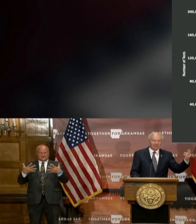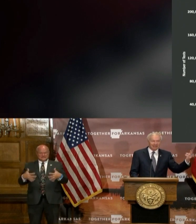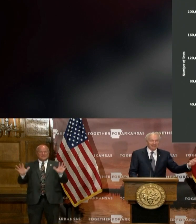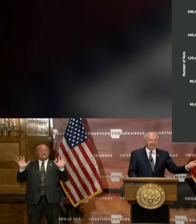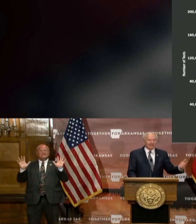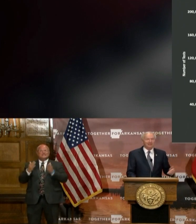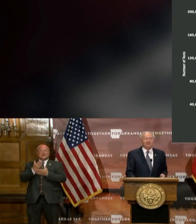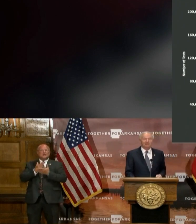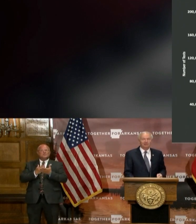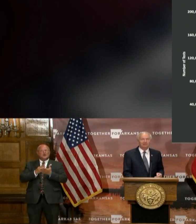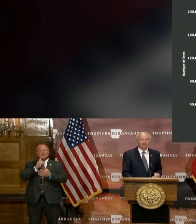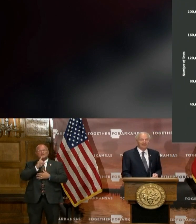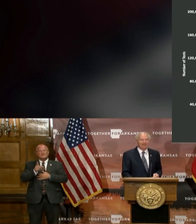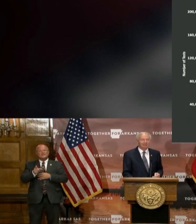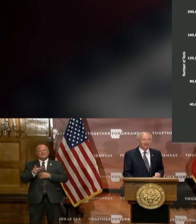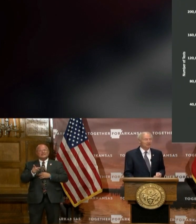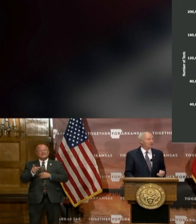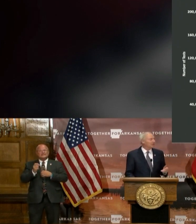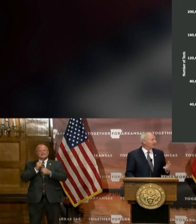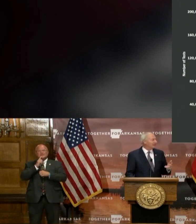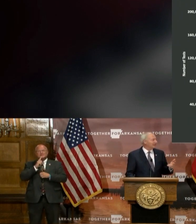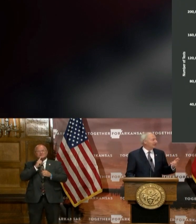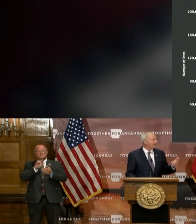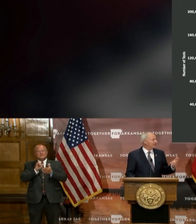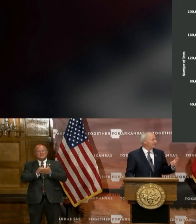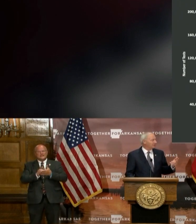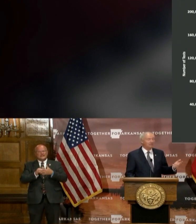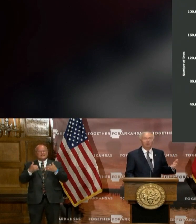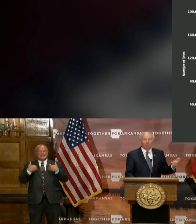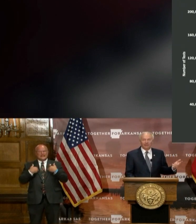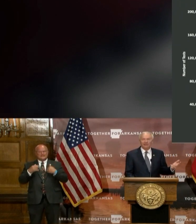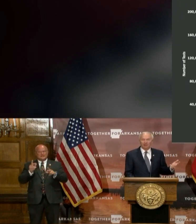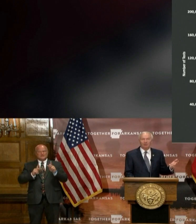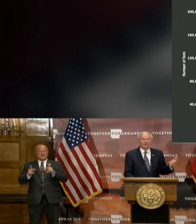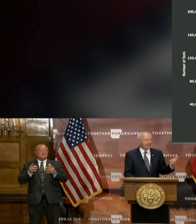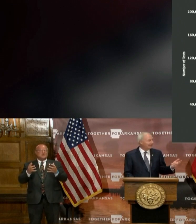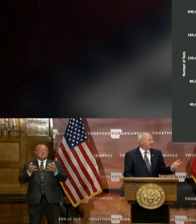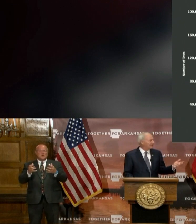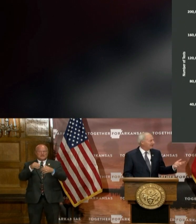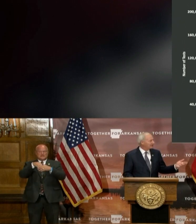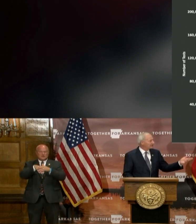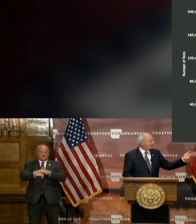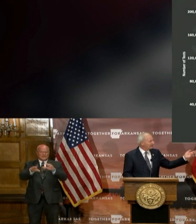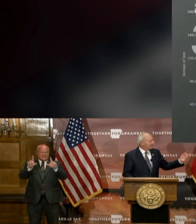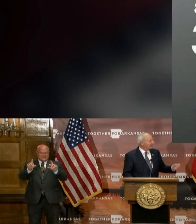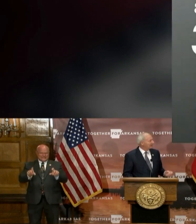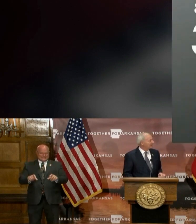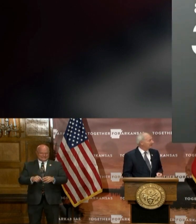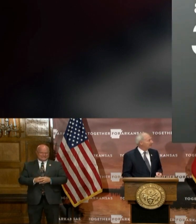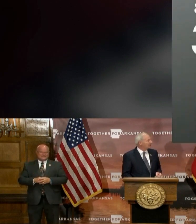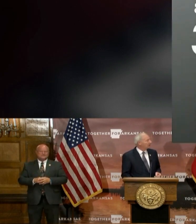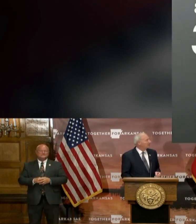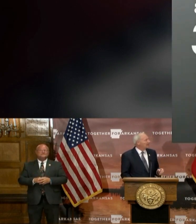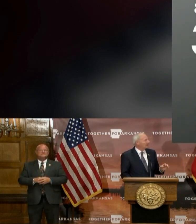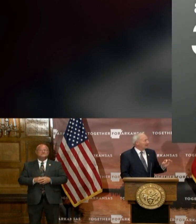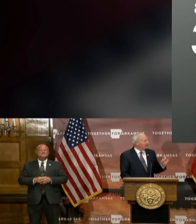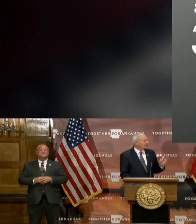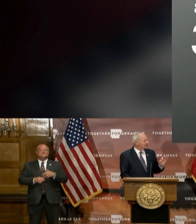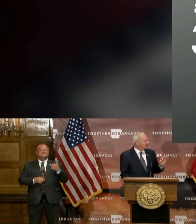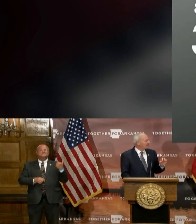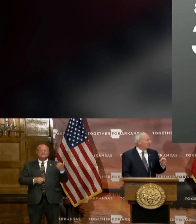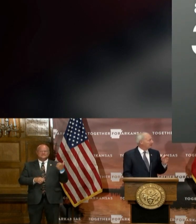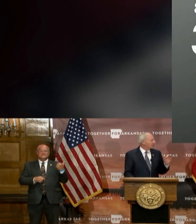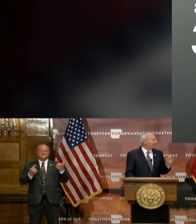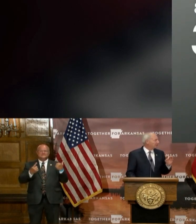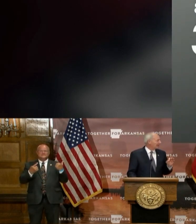part of it is to make sure that there is people wanting to go in and get the test. And then if you'll go, this